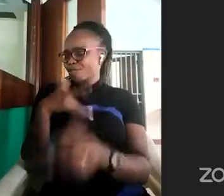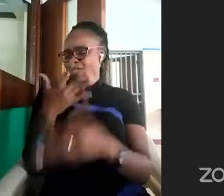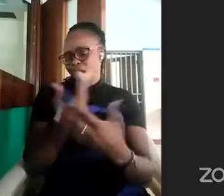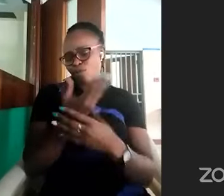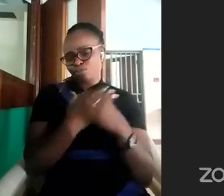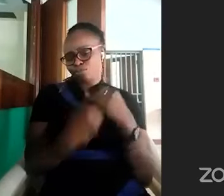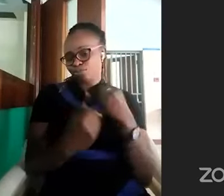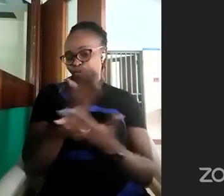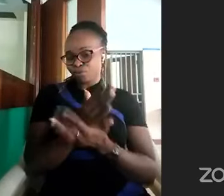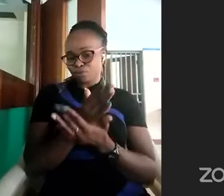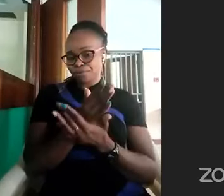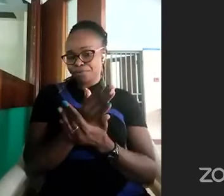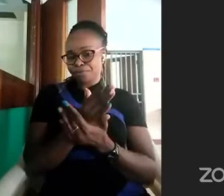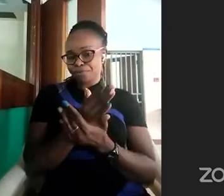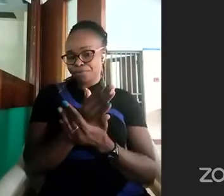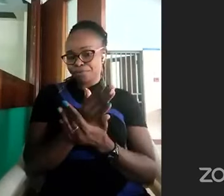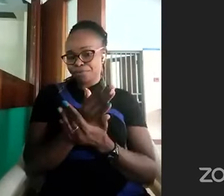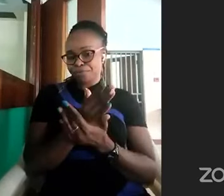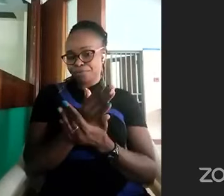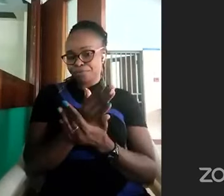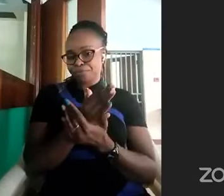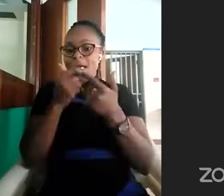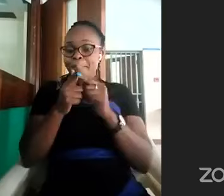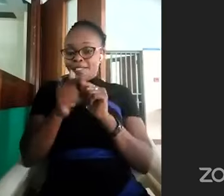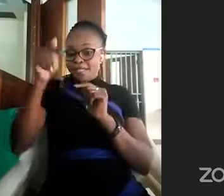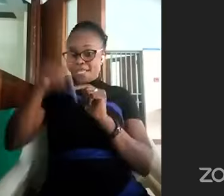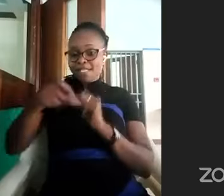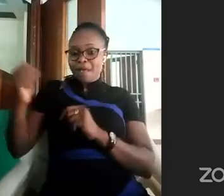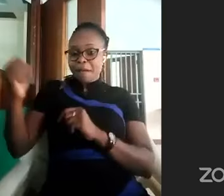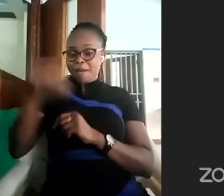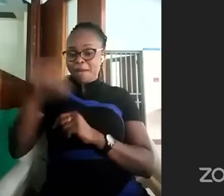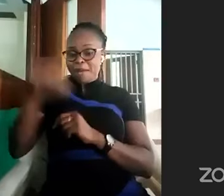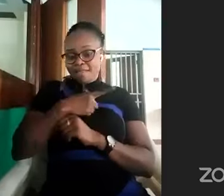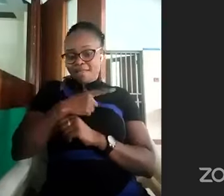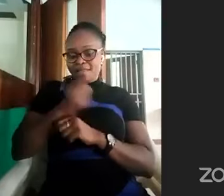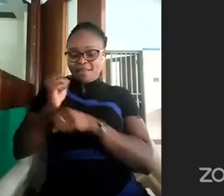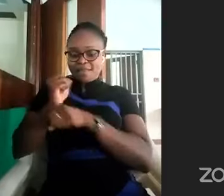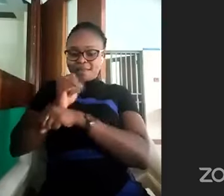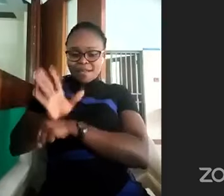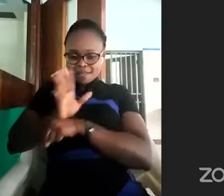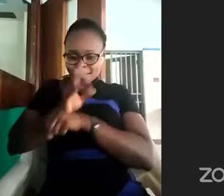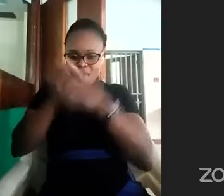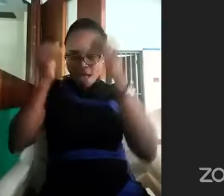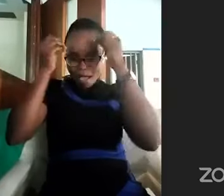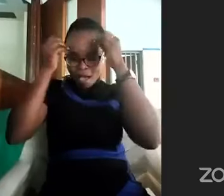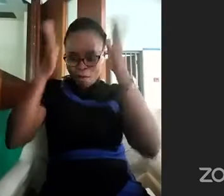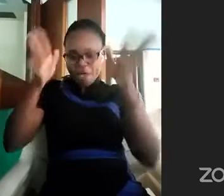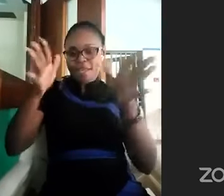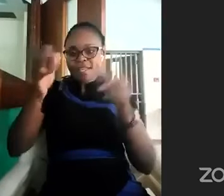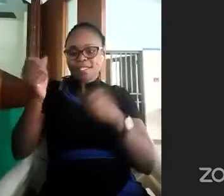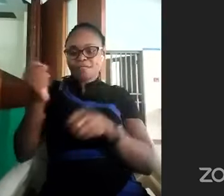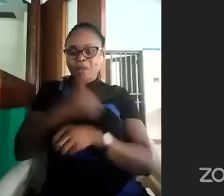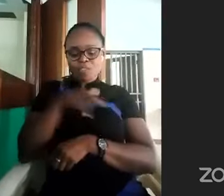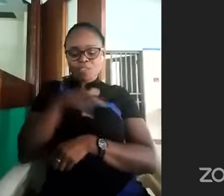huko, tunafanya forums, tunaenda tunawaongelesha, ndio wanaona cancer sio death sentence, unaweza gonjeka cancer na